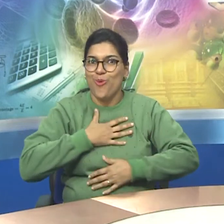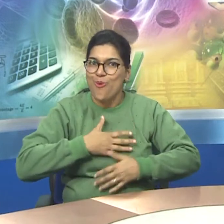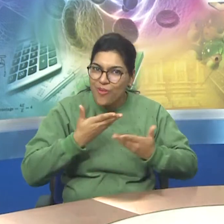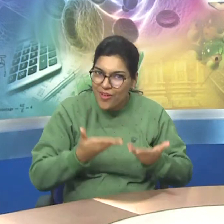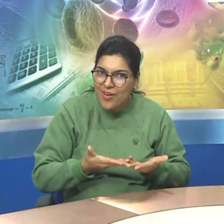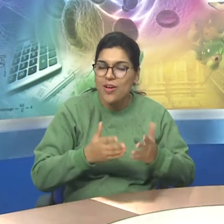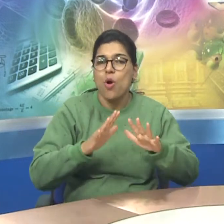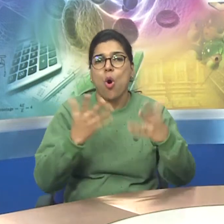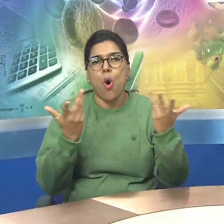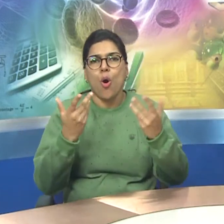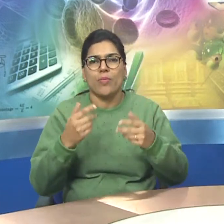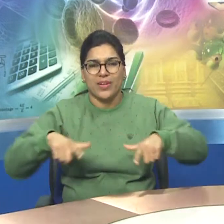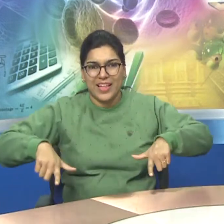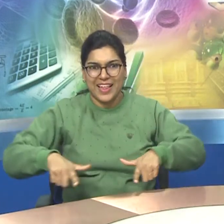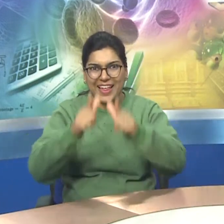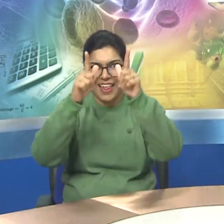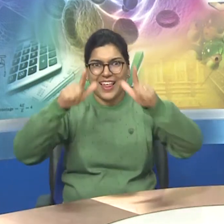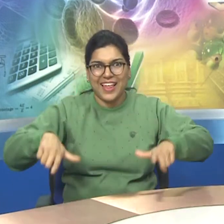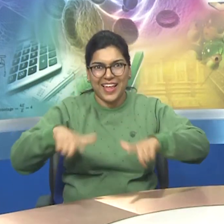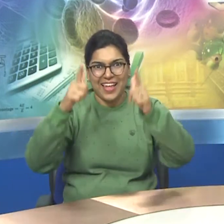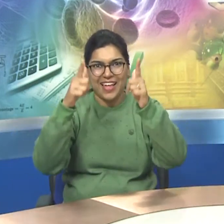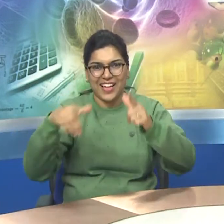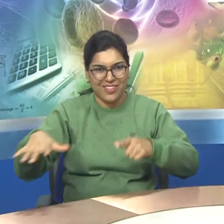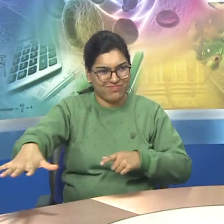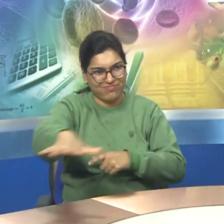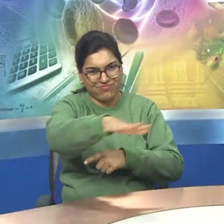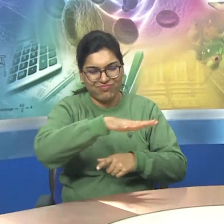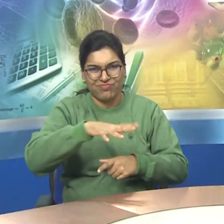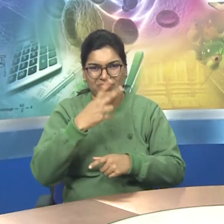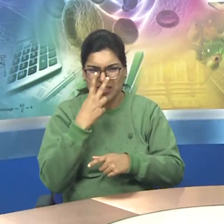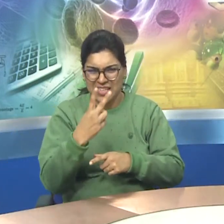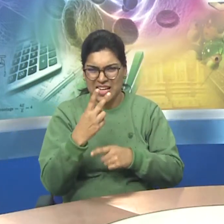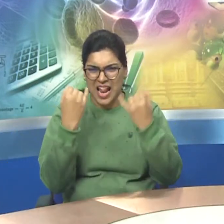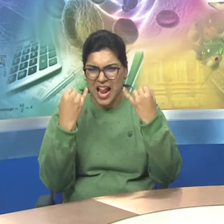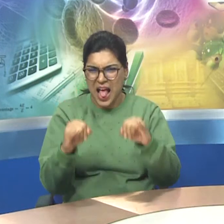Some people like knitting sweaters. Some people like to